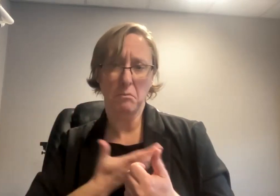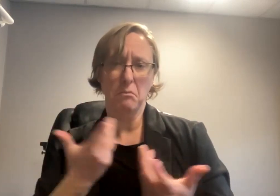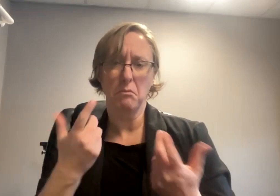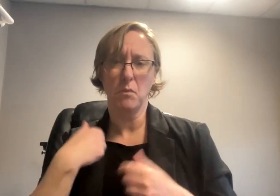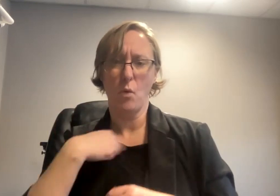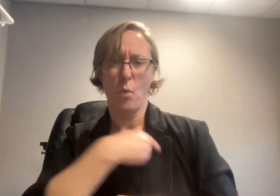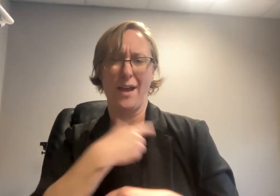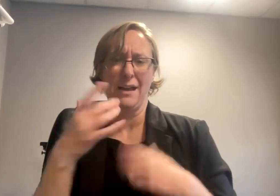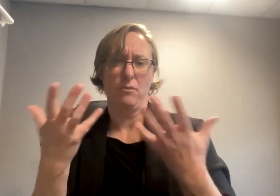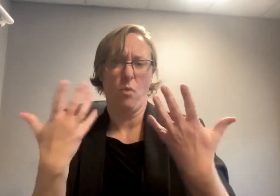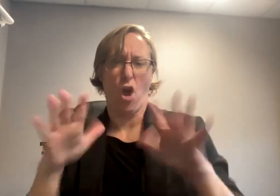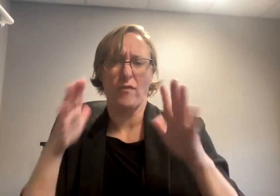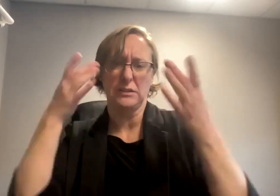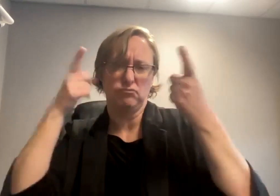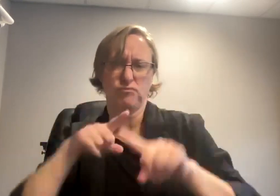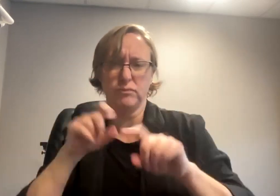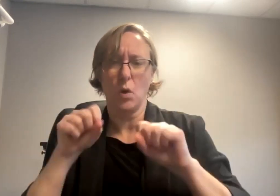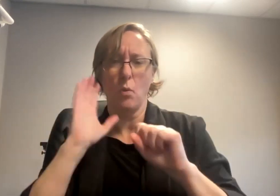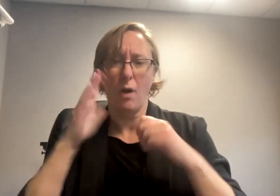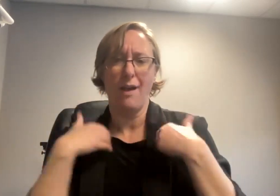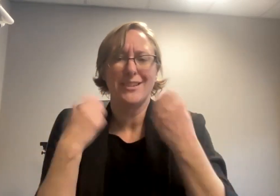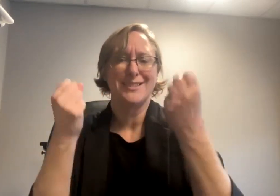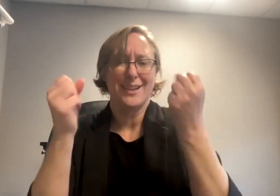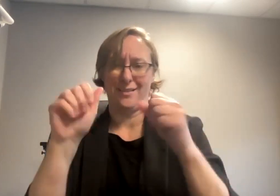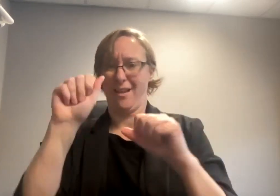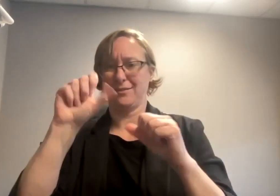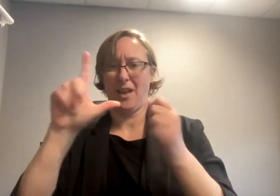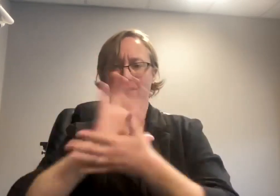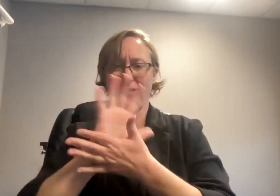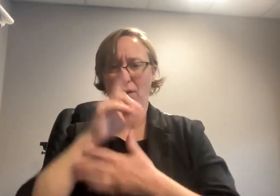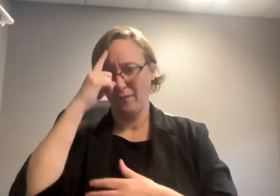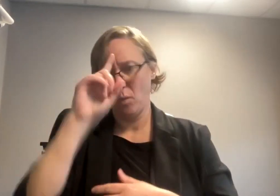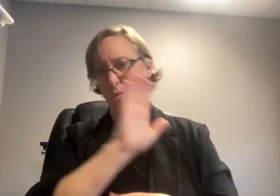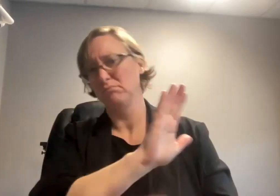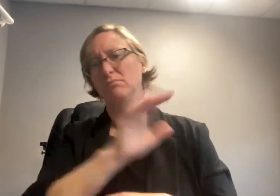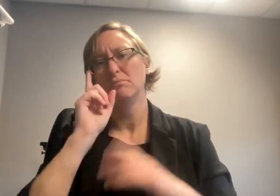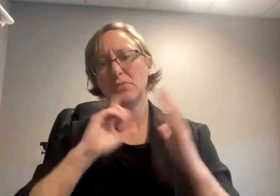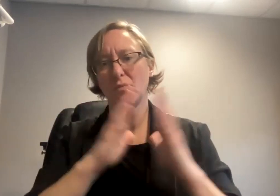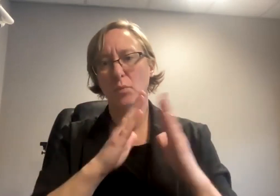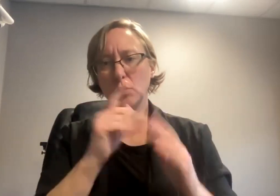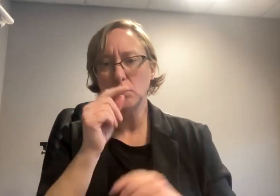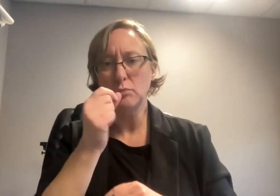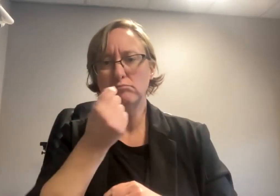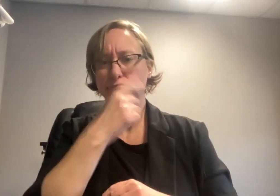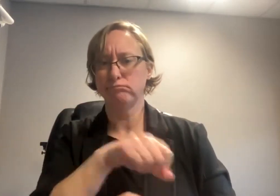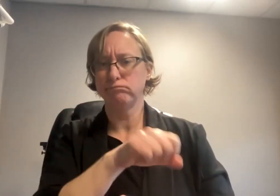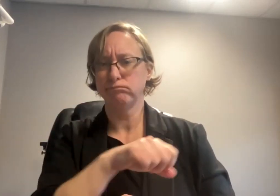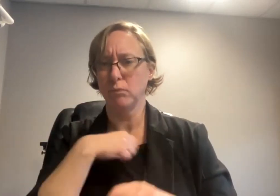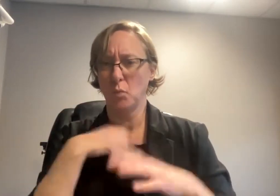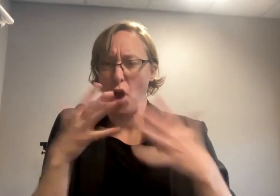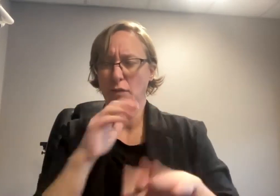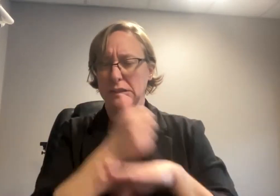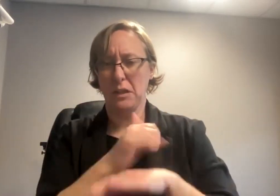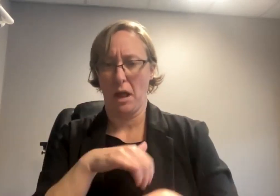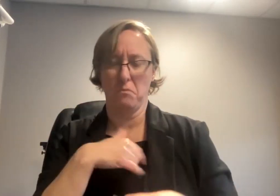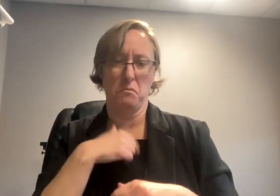Okay. And Chrissy's saying, yeah, that would be great if you could let us know about that platform. It would be awesome to have those